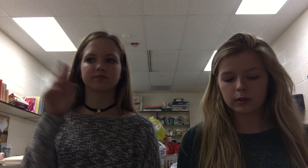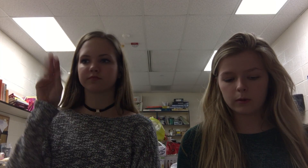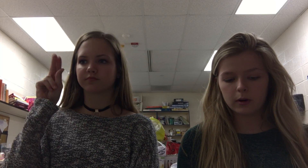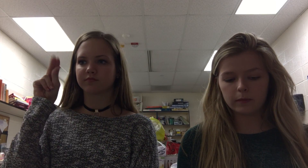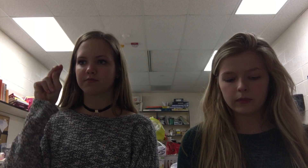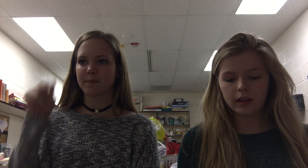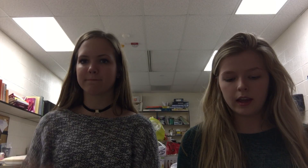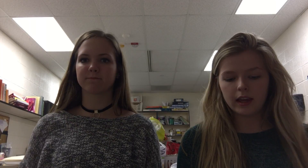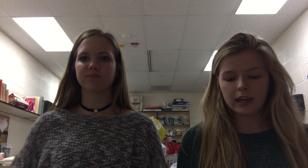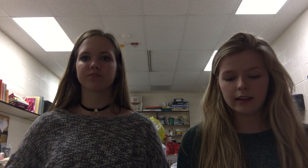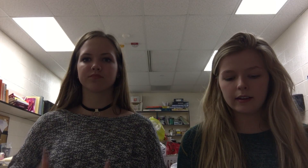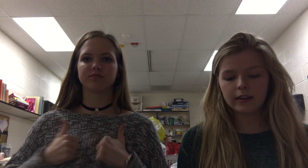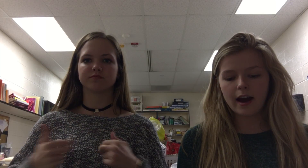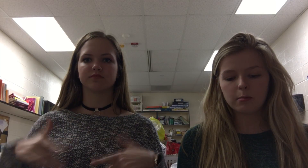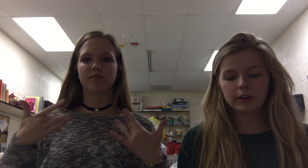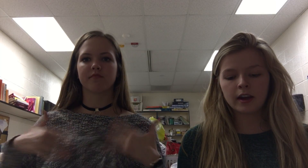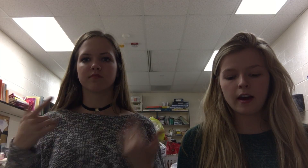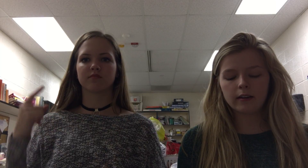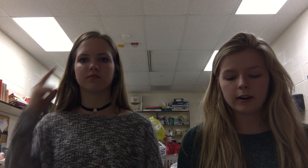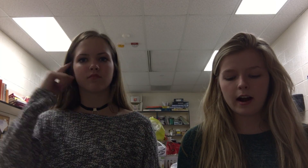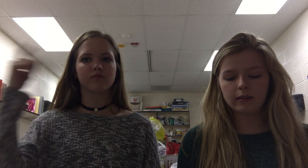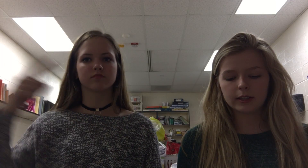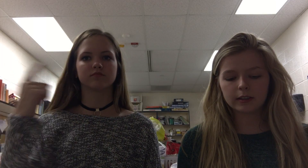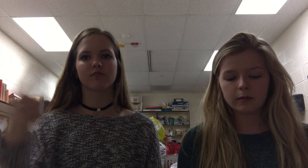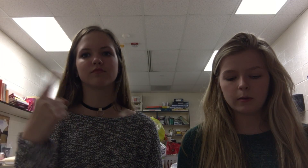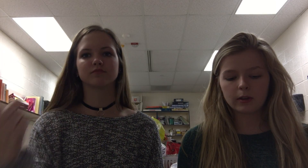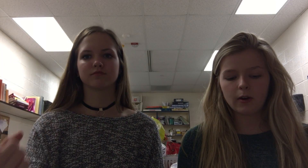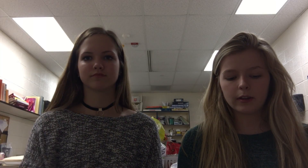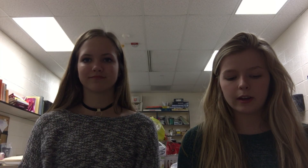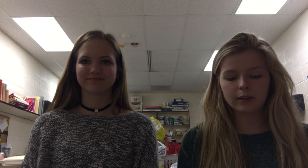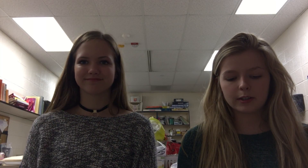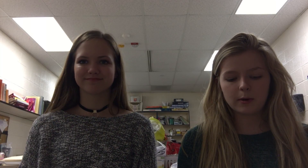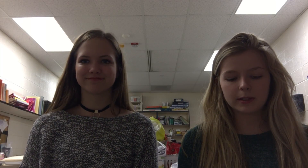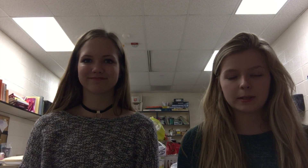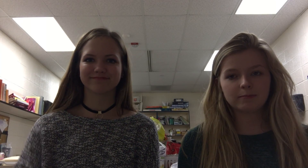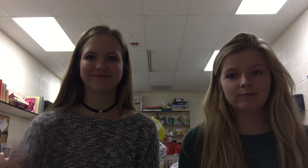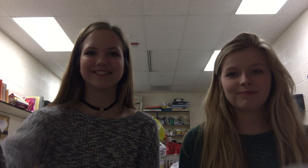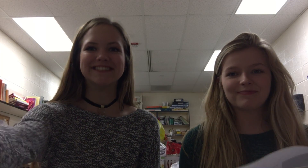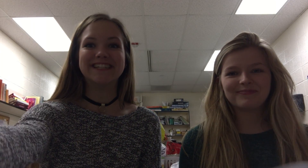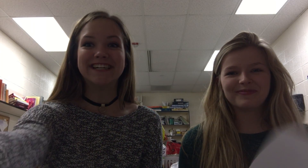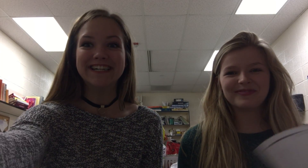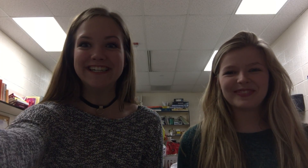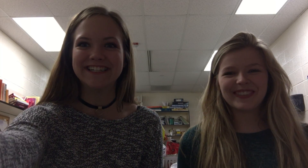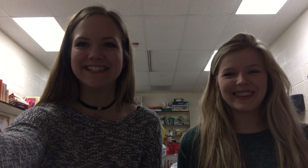beautiful swan. He lived happily ever after with all the other swans.